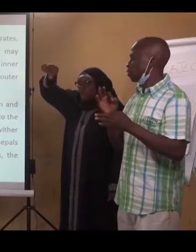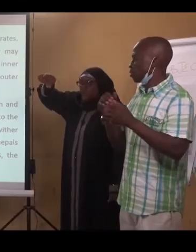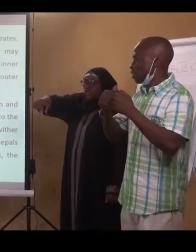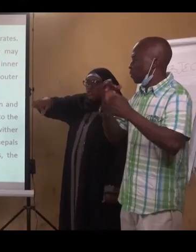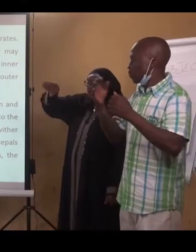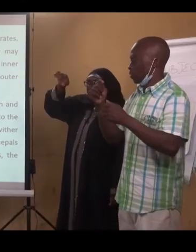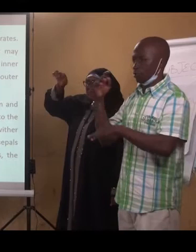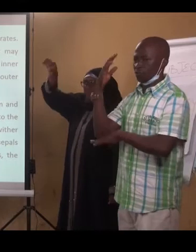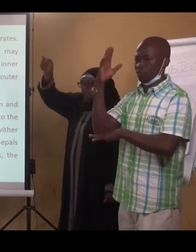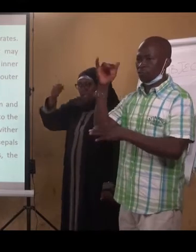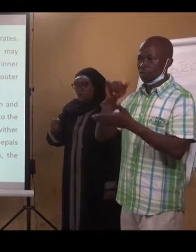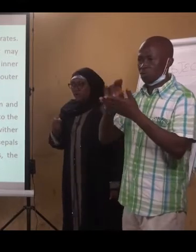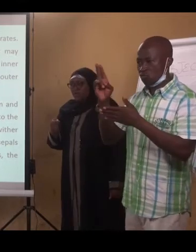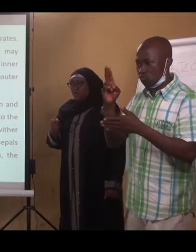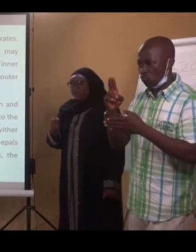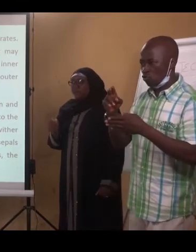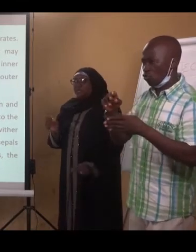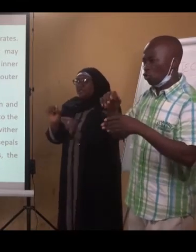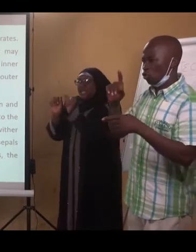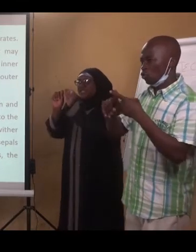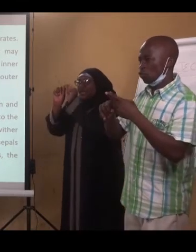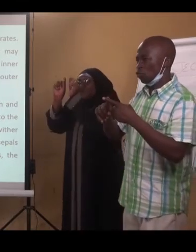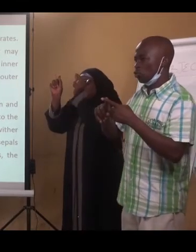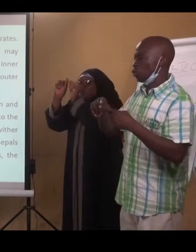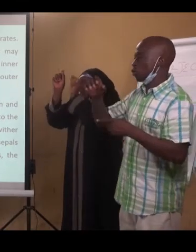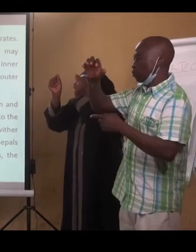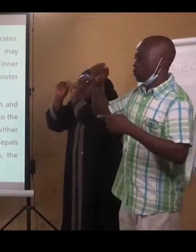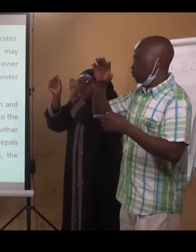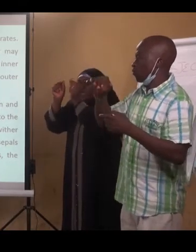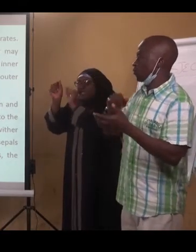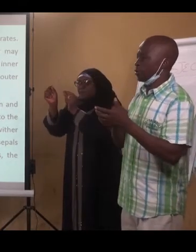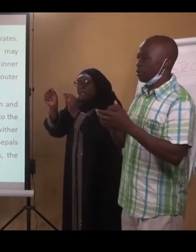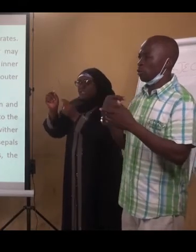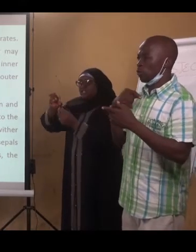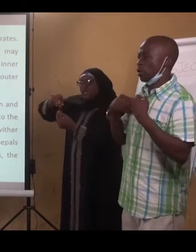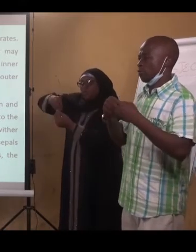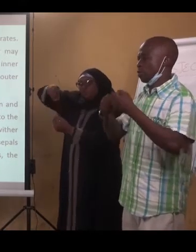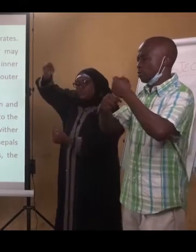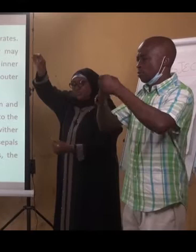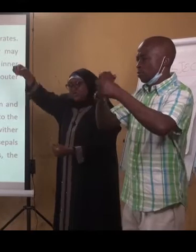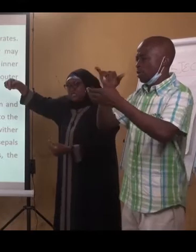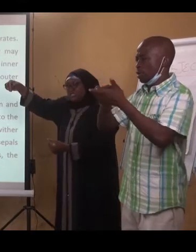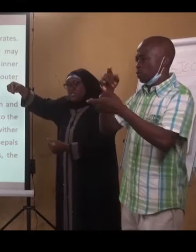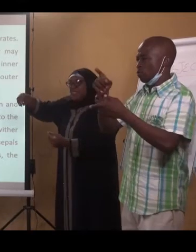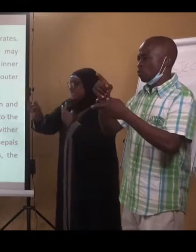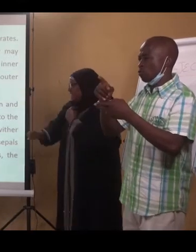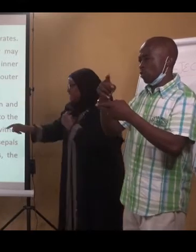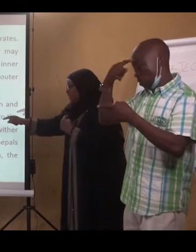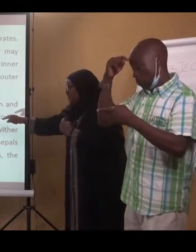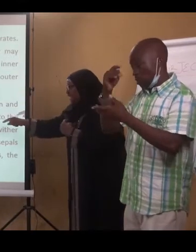you use in maybe plugging of the guava, there is another structure on top that is blackish that you remove it before eating. That is the remain